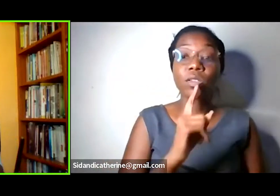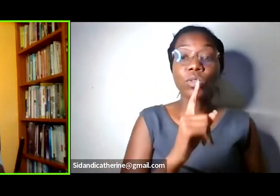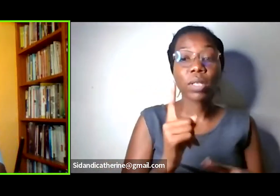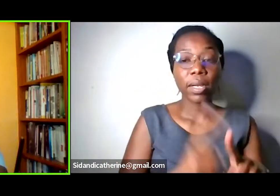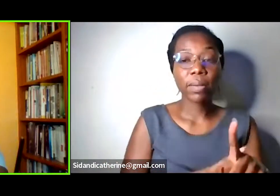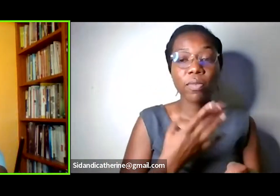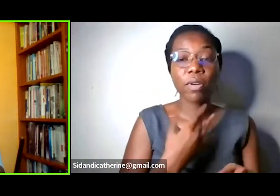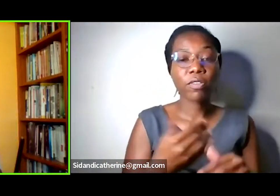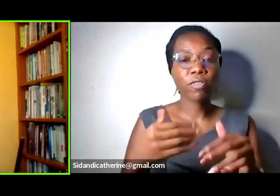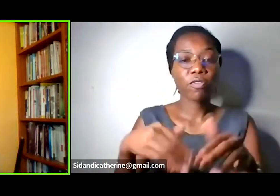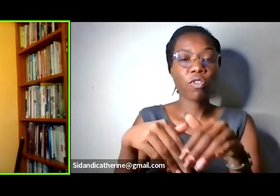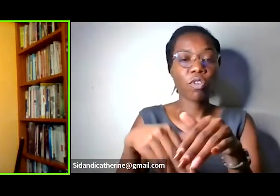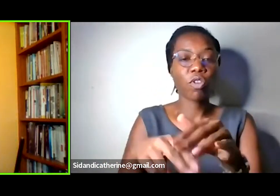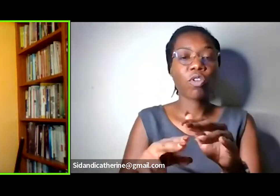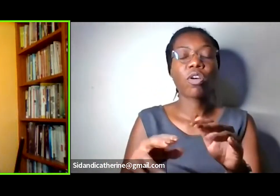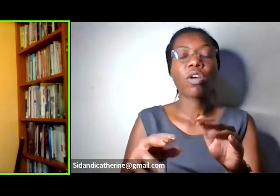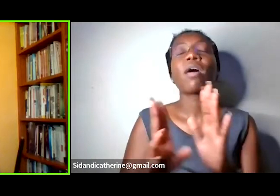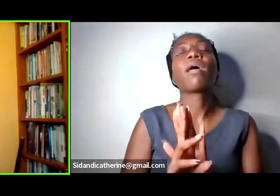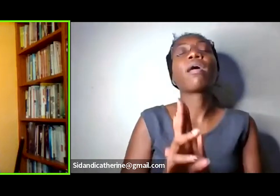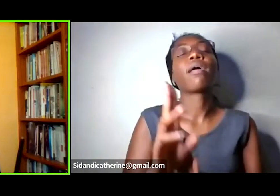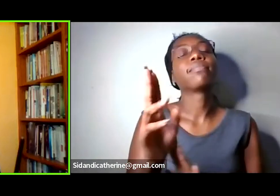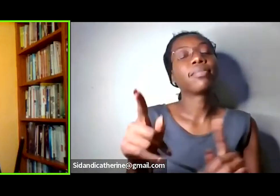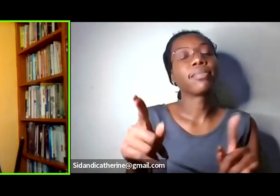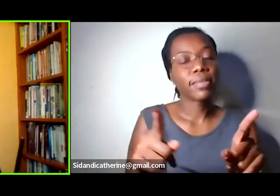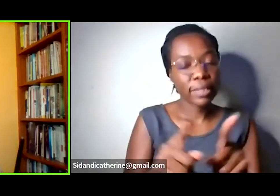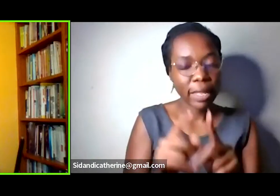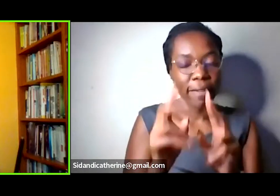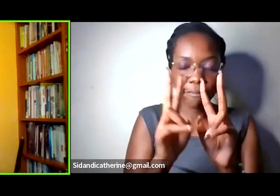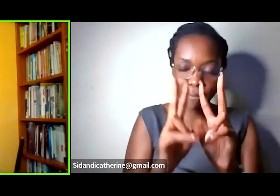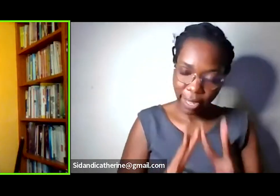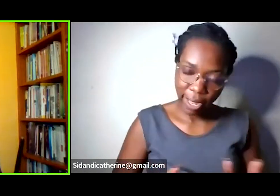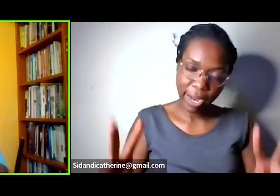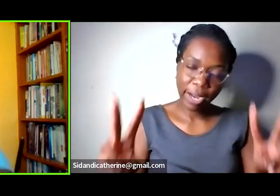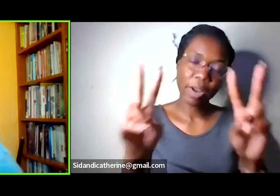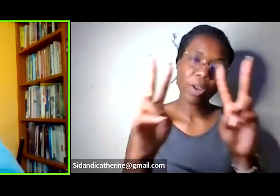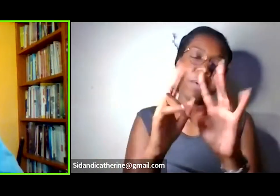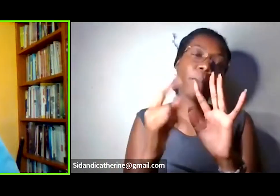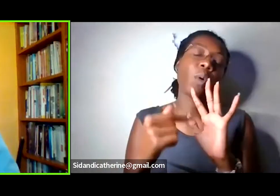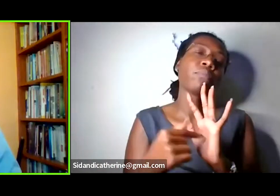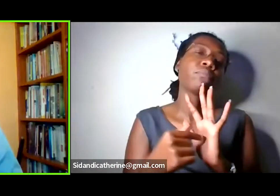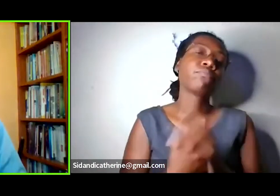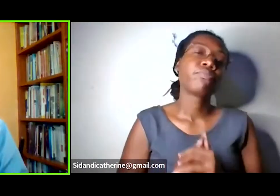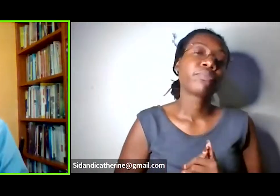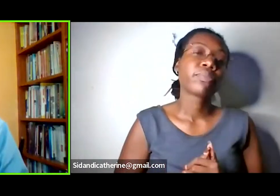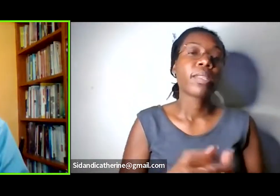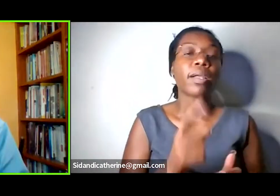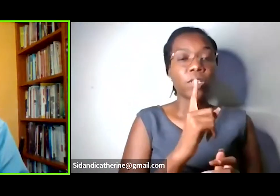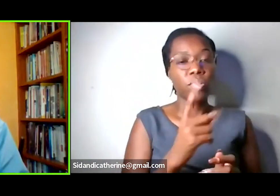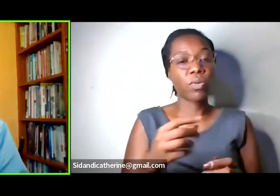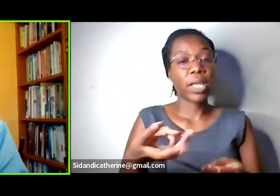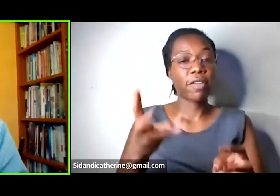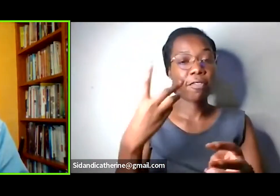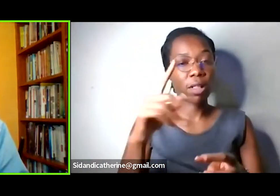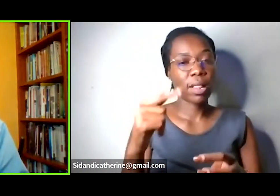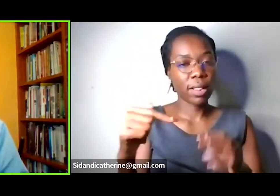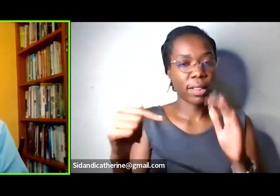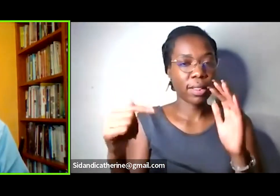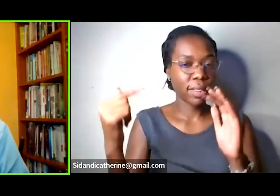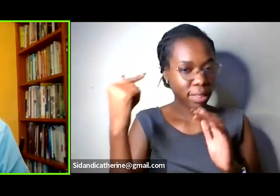that I'm providing? You see, for example, if you were to sit down with somebody and listen to